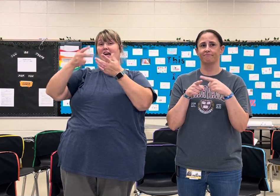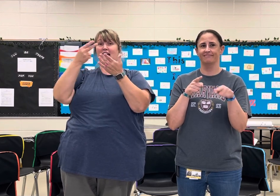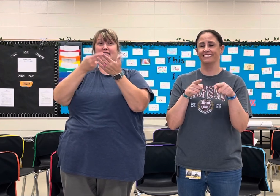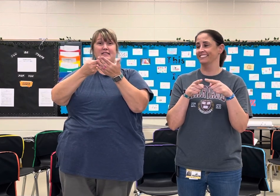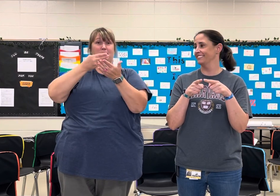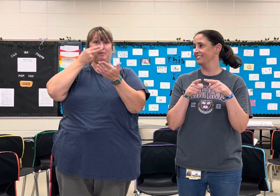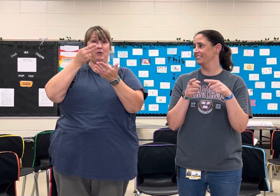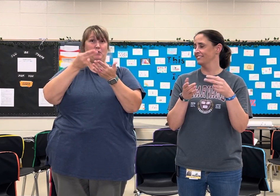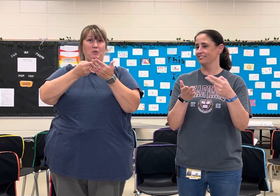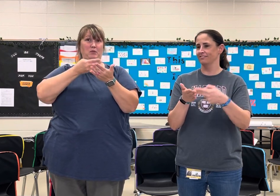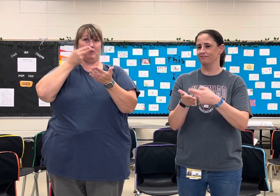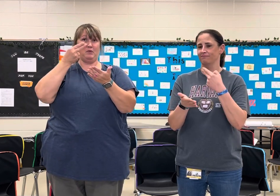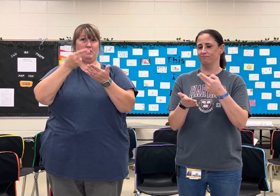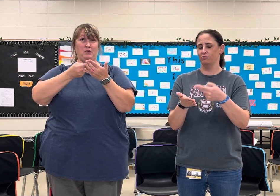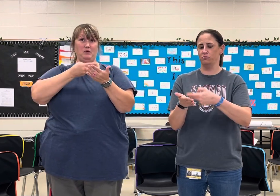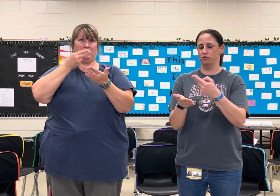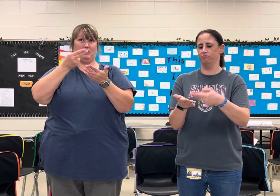and spoon. Spoon.